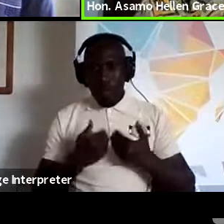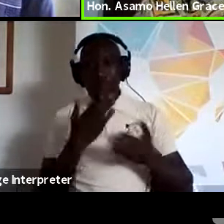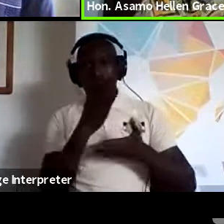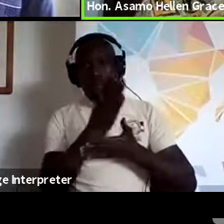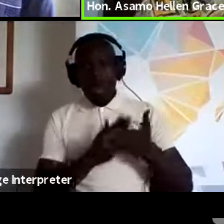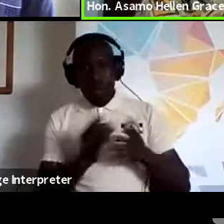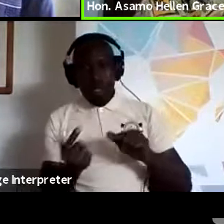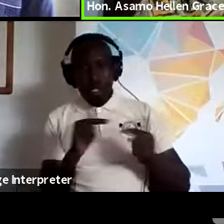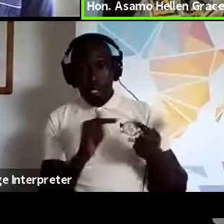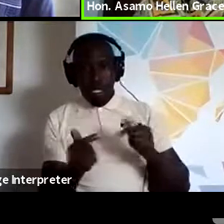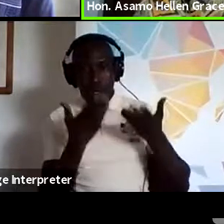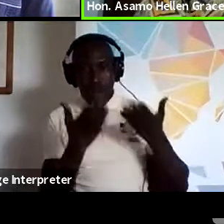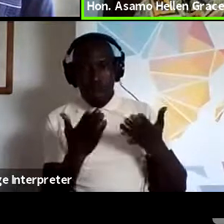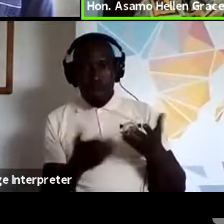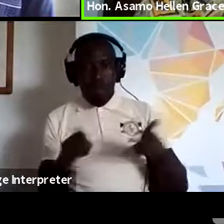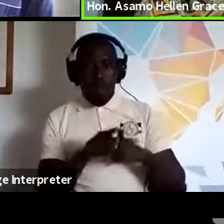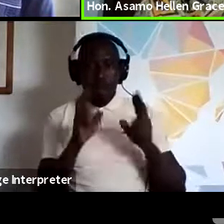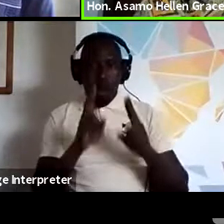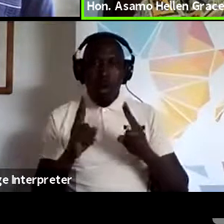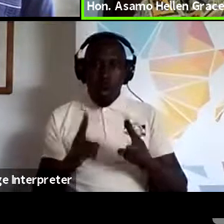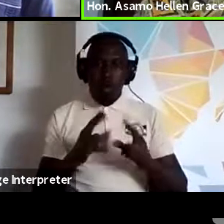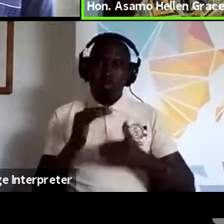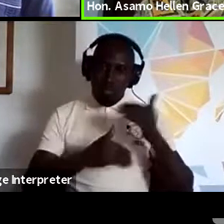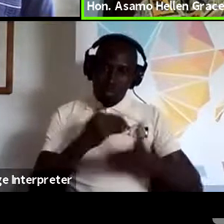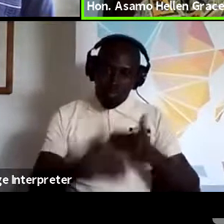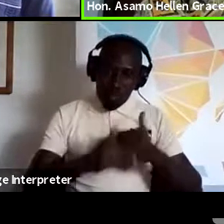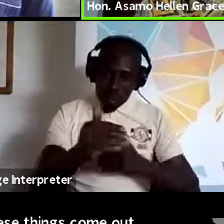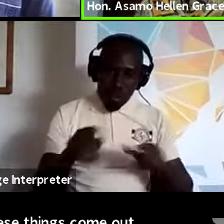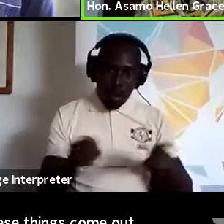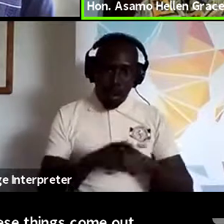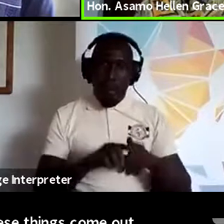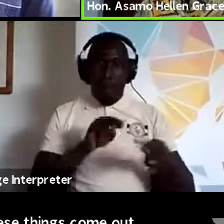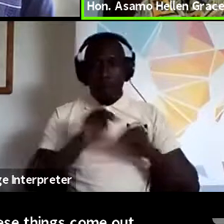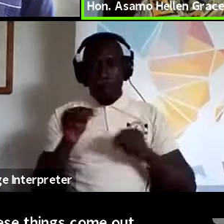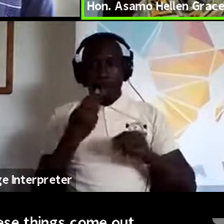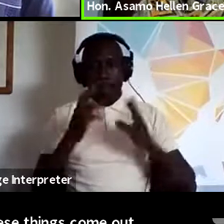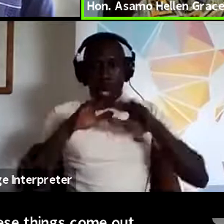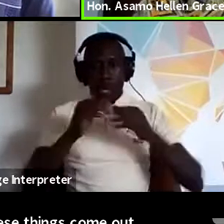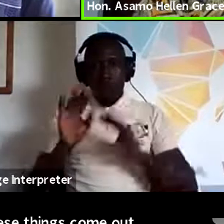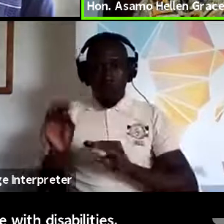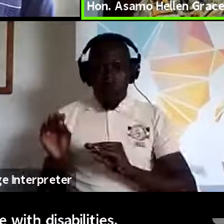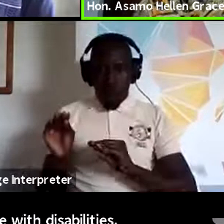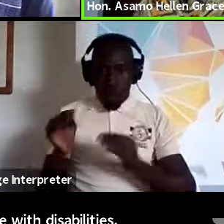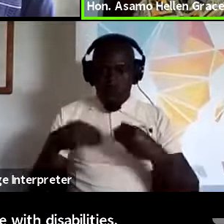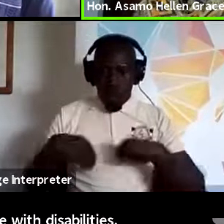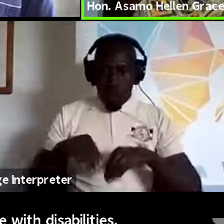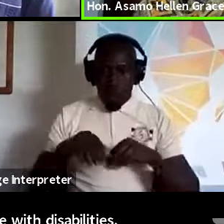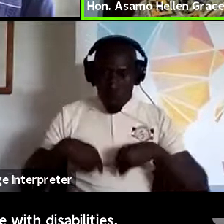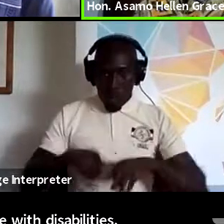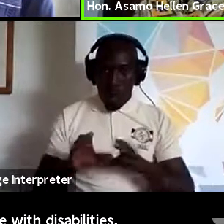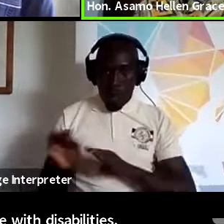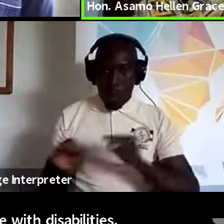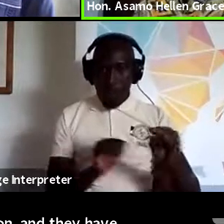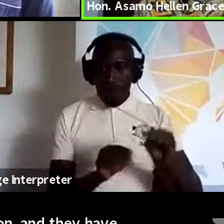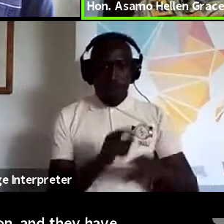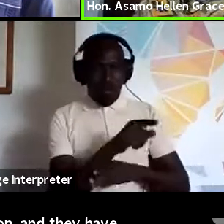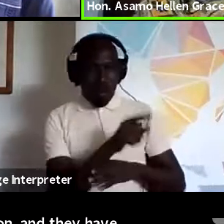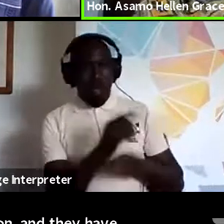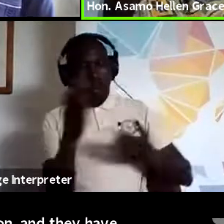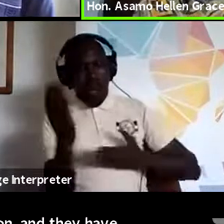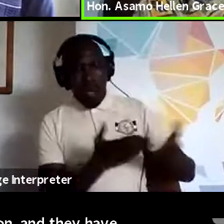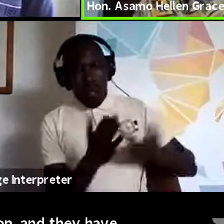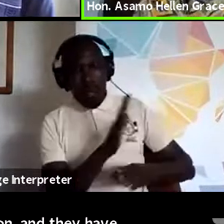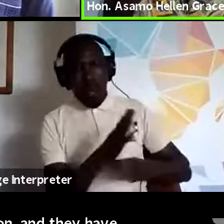this discussion, and I hope we shall carry it on and be able to see how we move. For Colorado, I will always wait for your